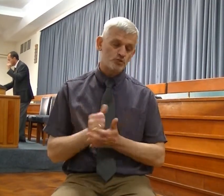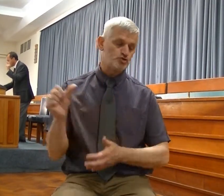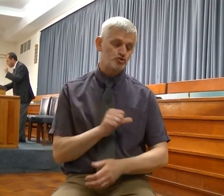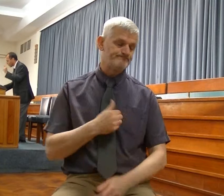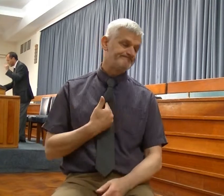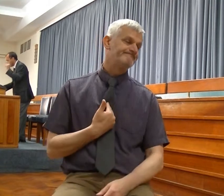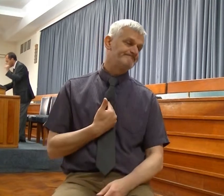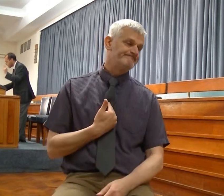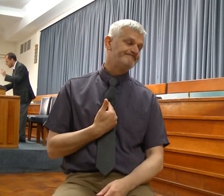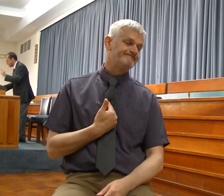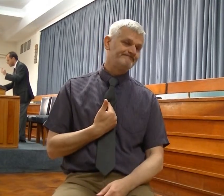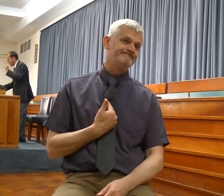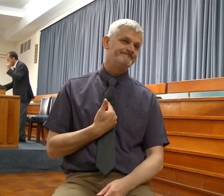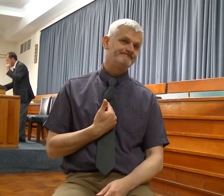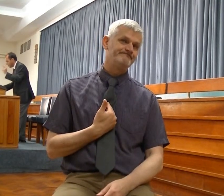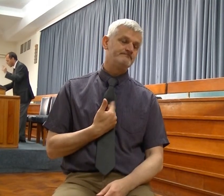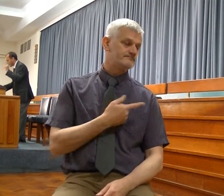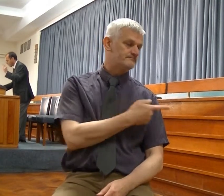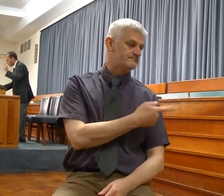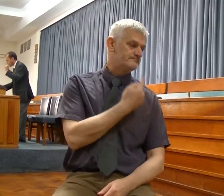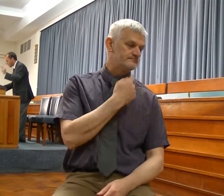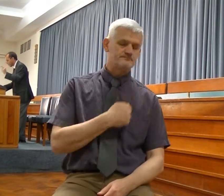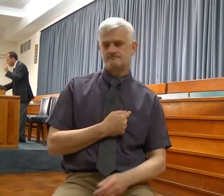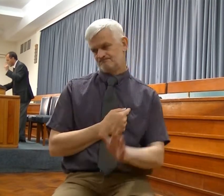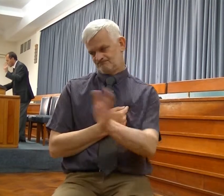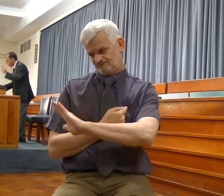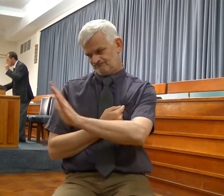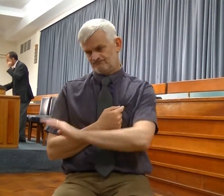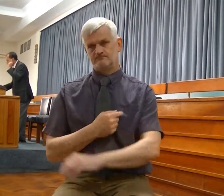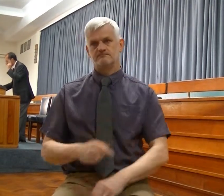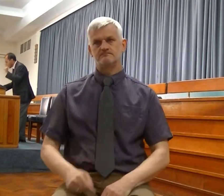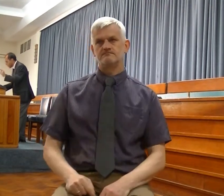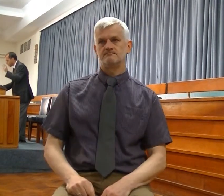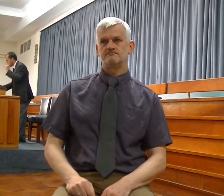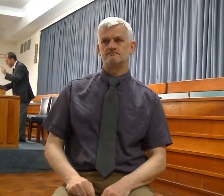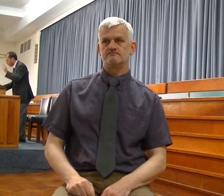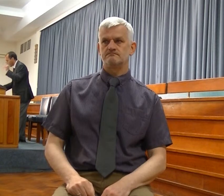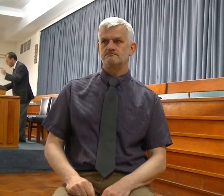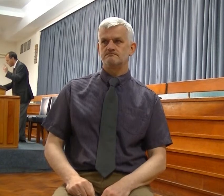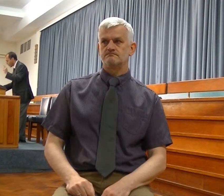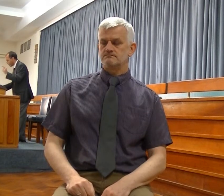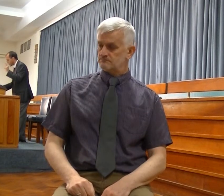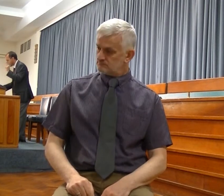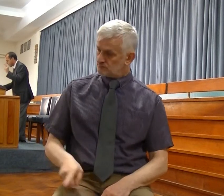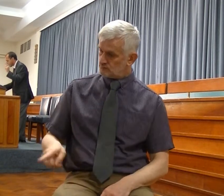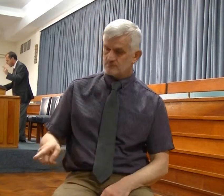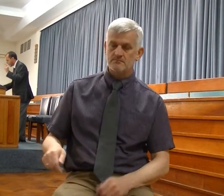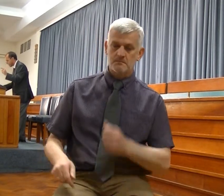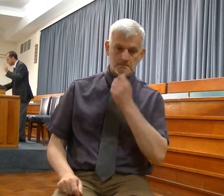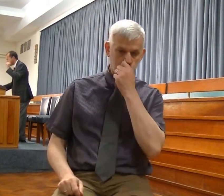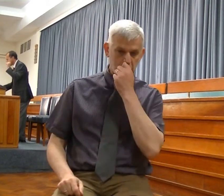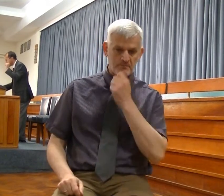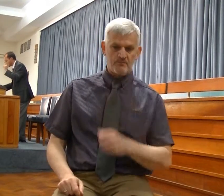crucifixion that day. But the other answering rebuked him, saying, "Does not thou fear